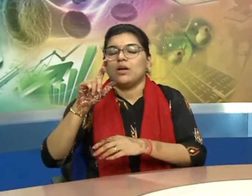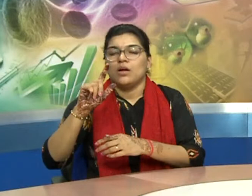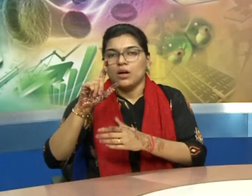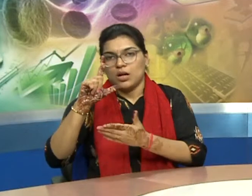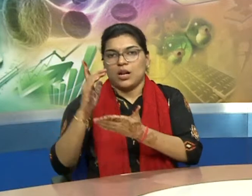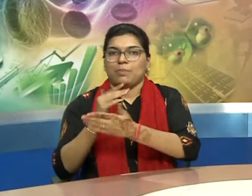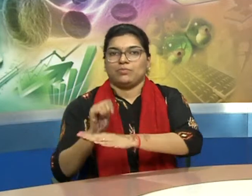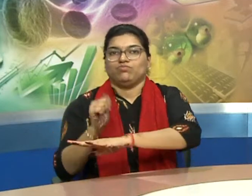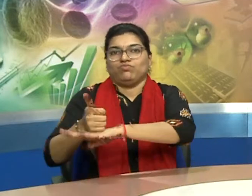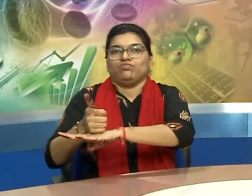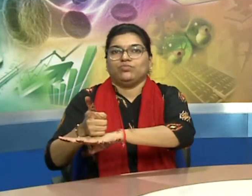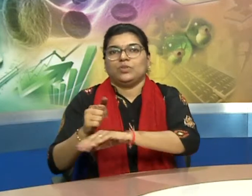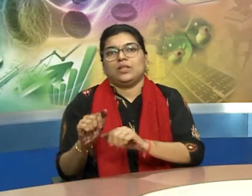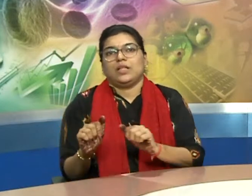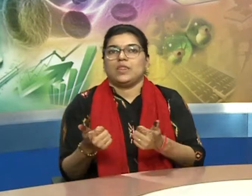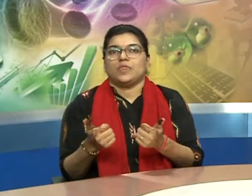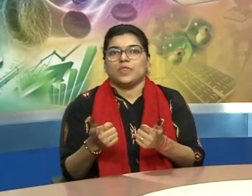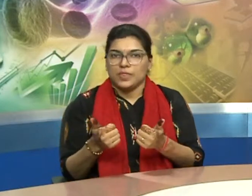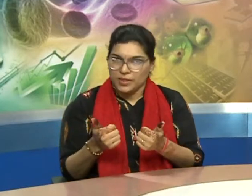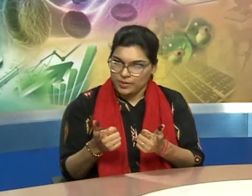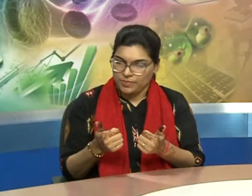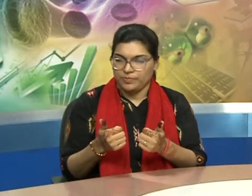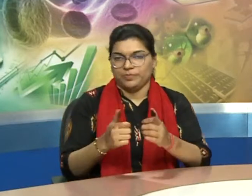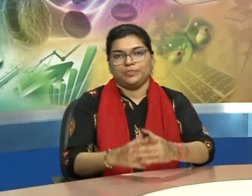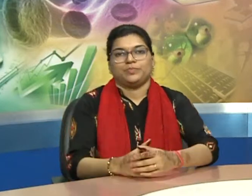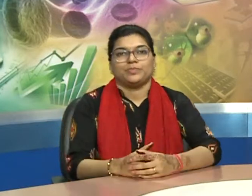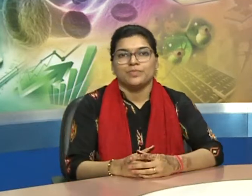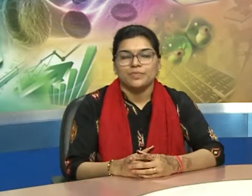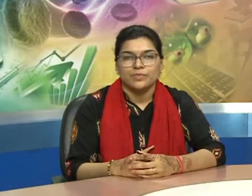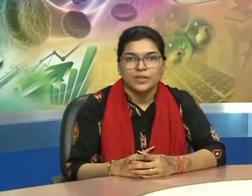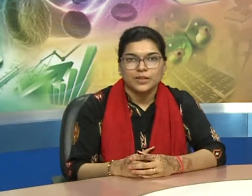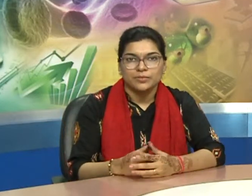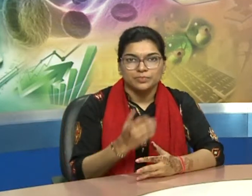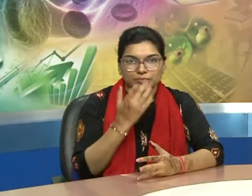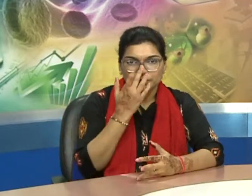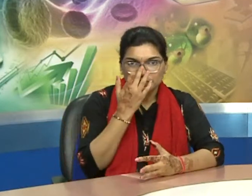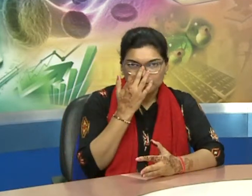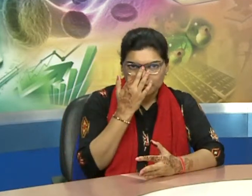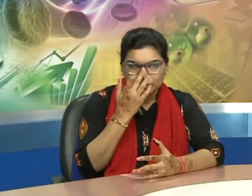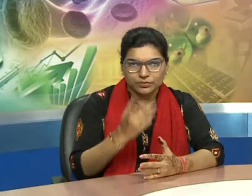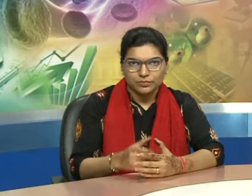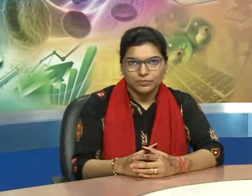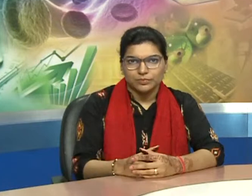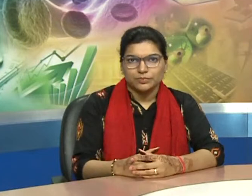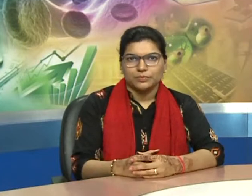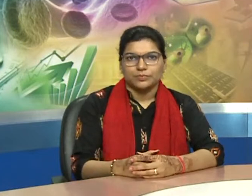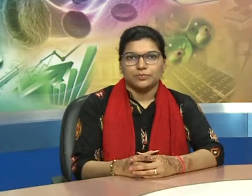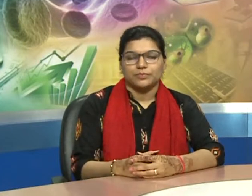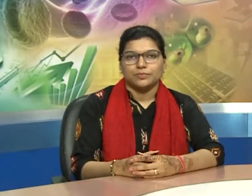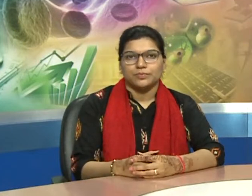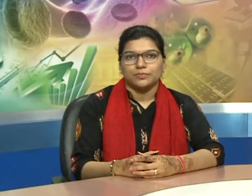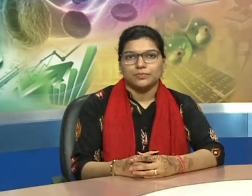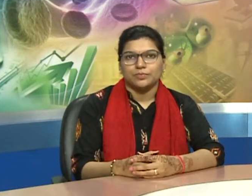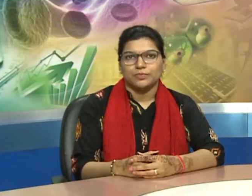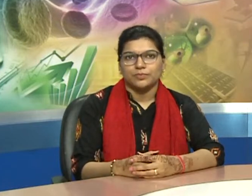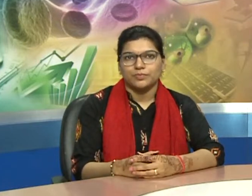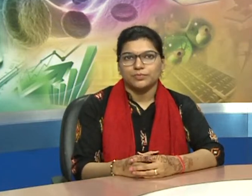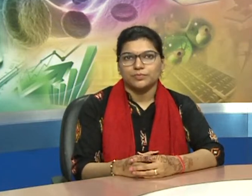functionary, you can say the grant, like the financial help, that is taken as financial help.